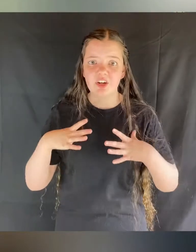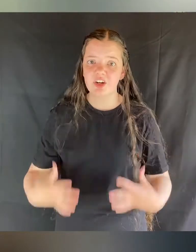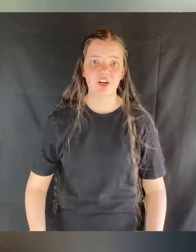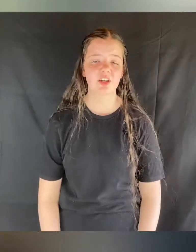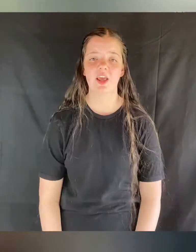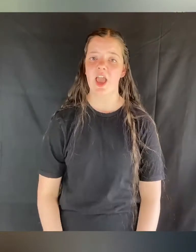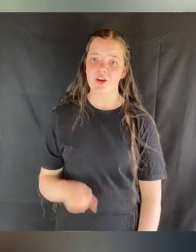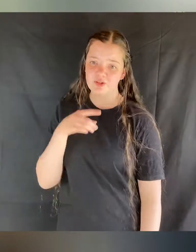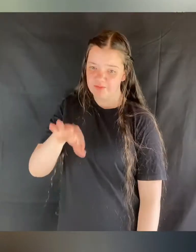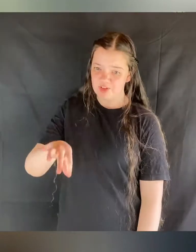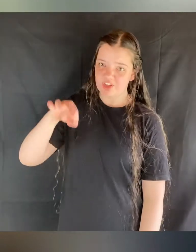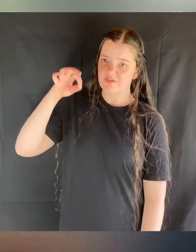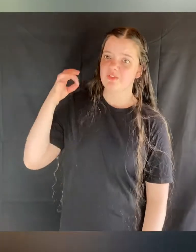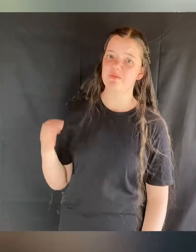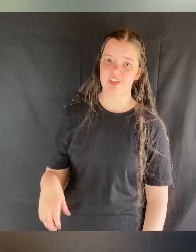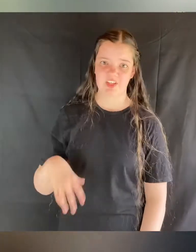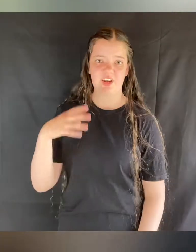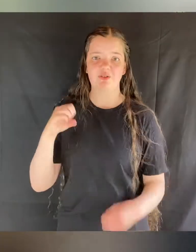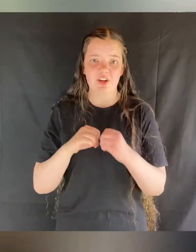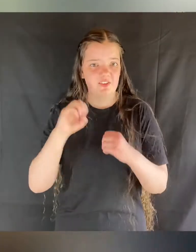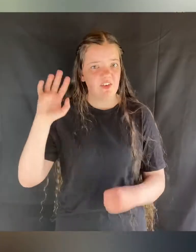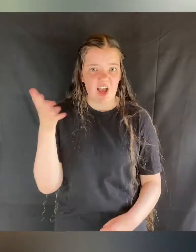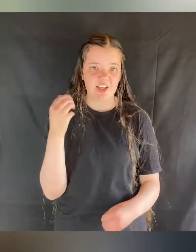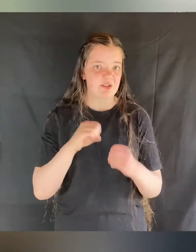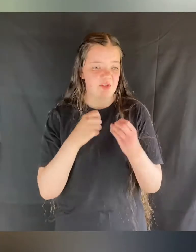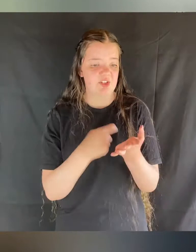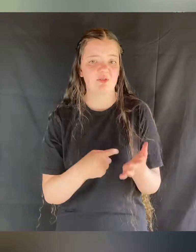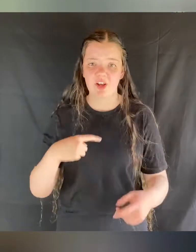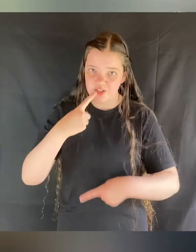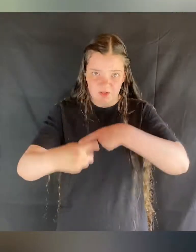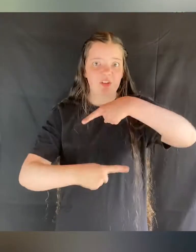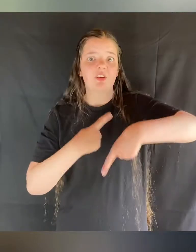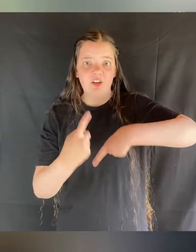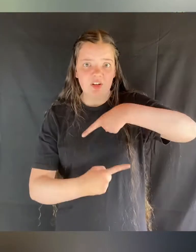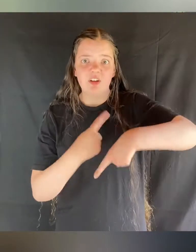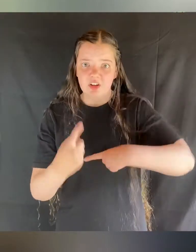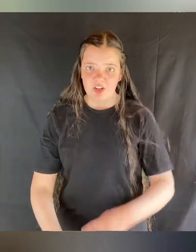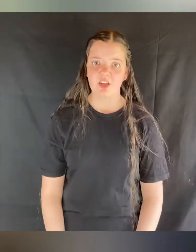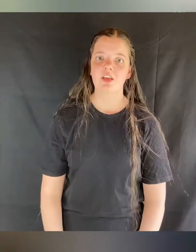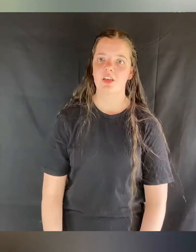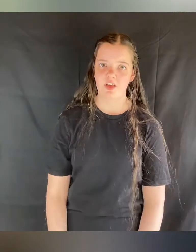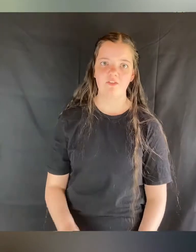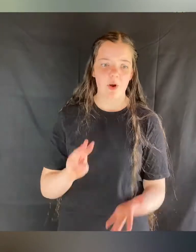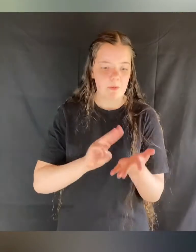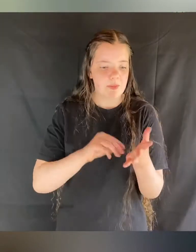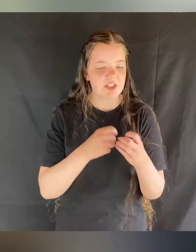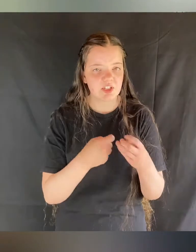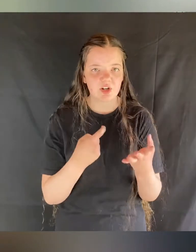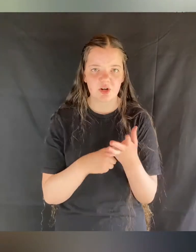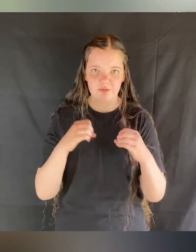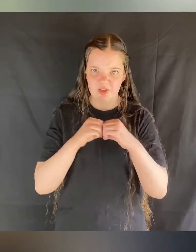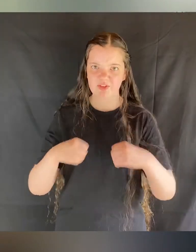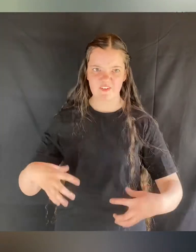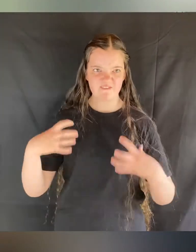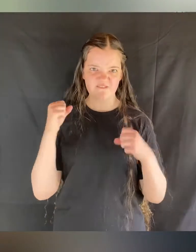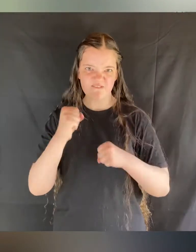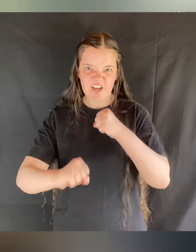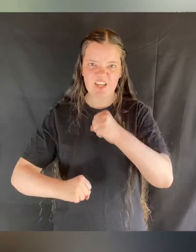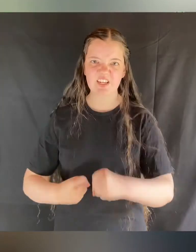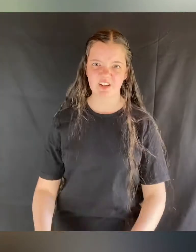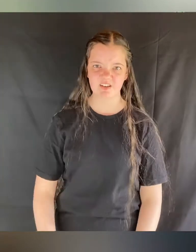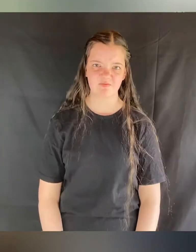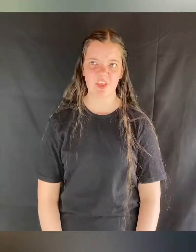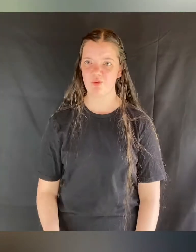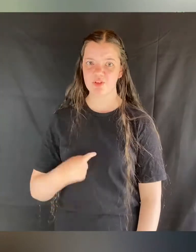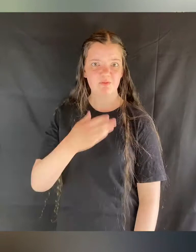from the ground by the hand of Mr. Brownlow and sent spinning round and round. For Mr. B was in a fighting mood. He wasn't